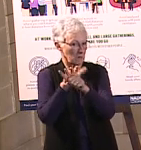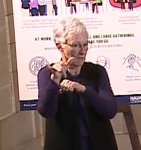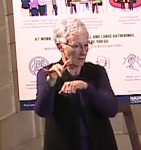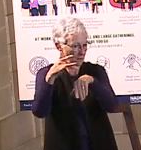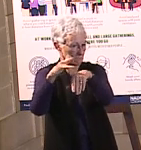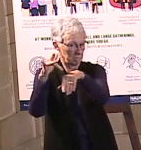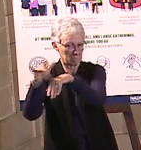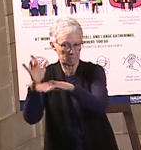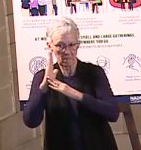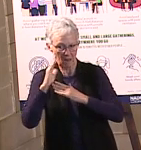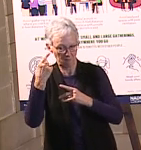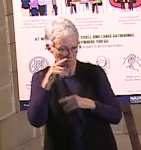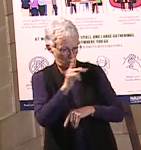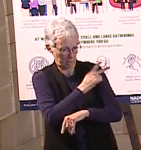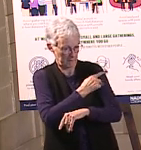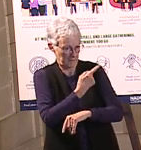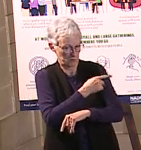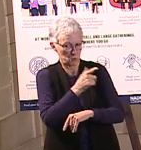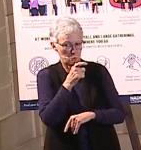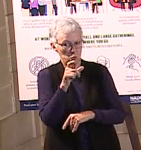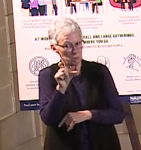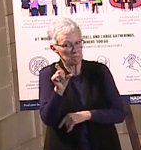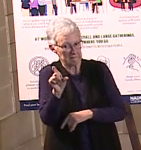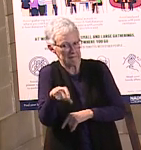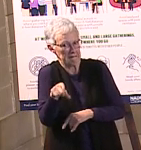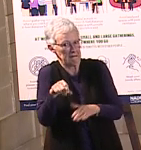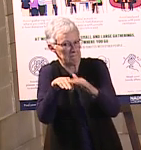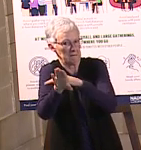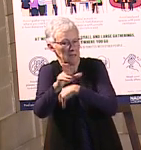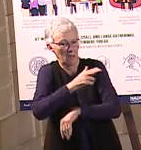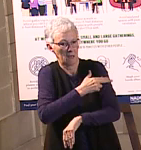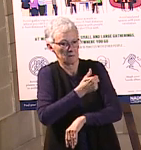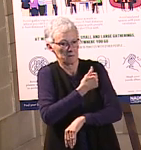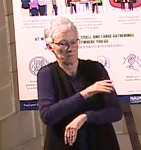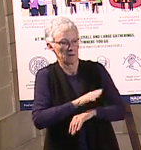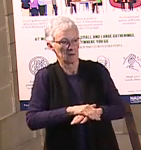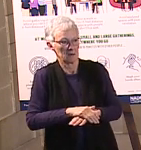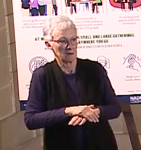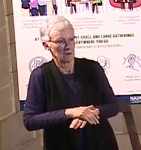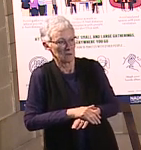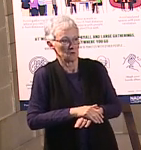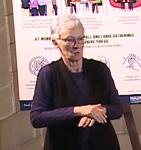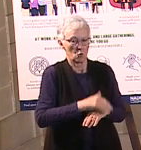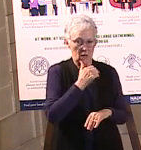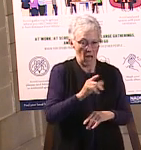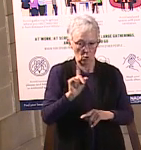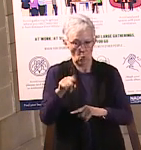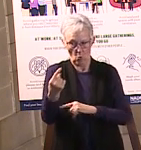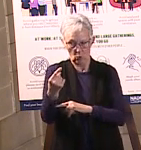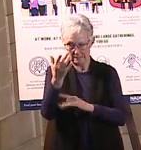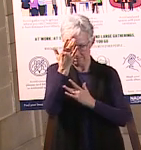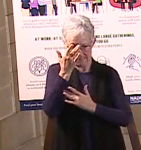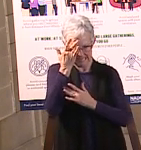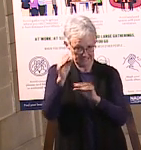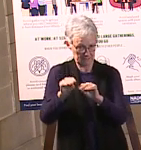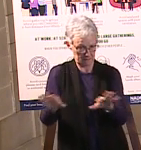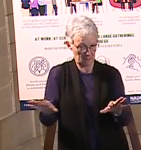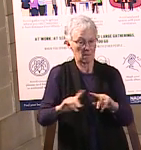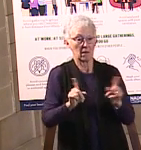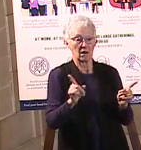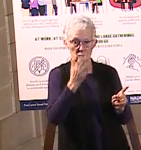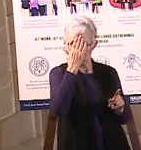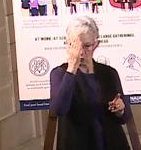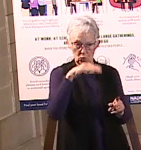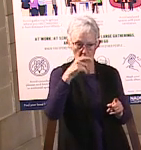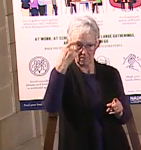other considerations with regard to this, not just the pandemic. So for example, we know that mental